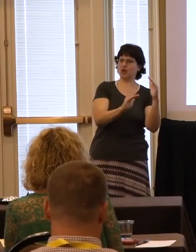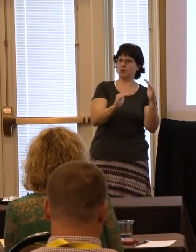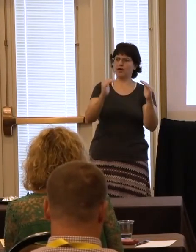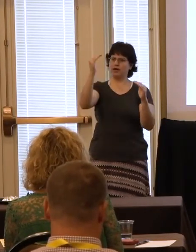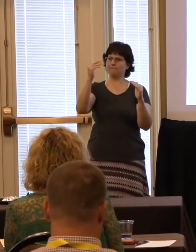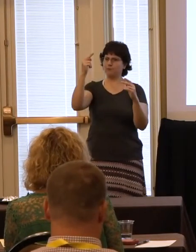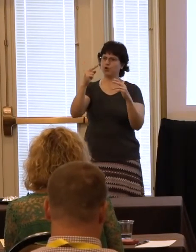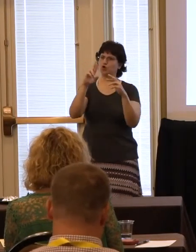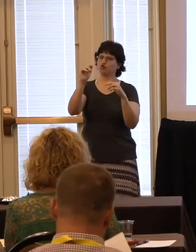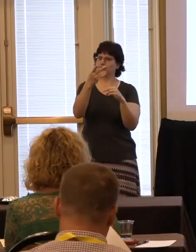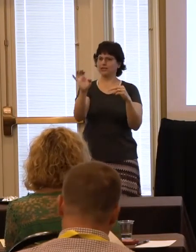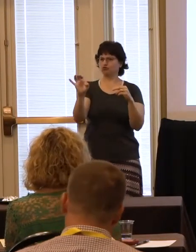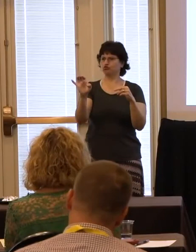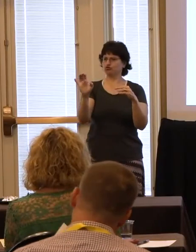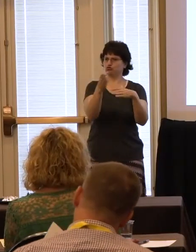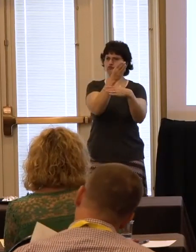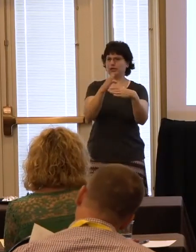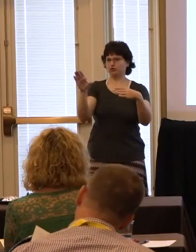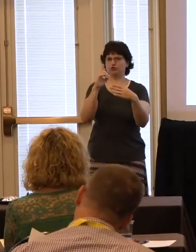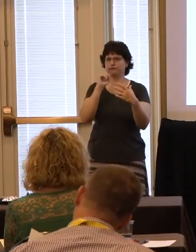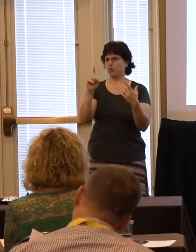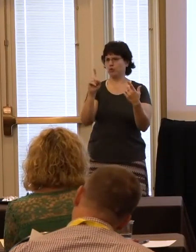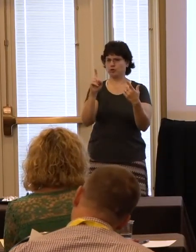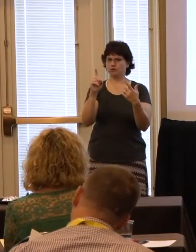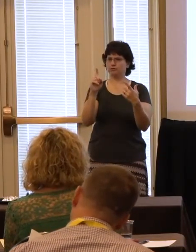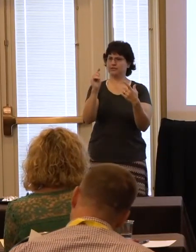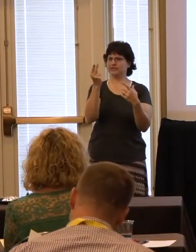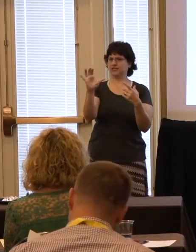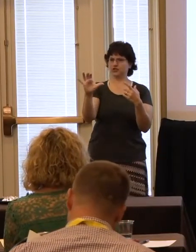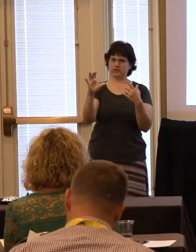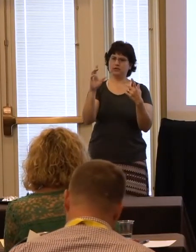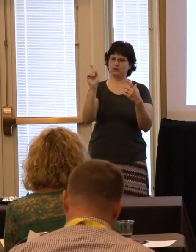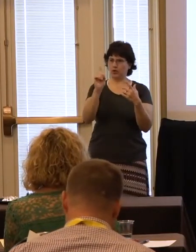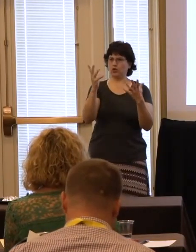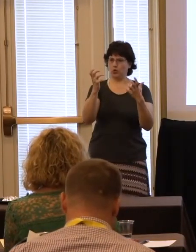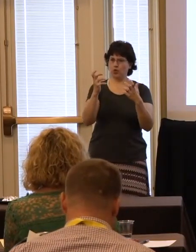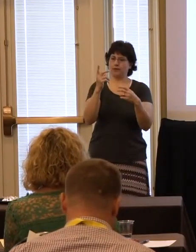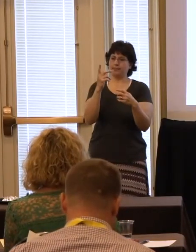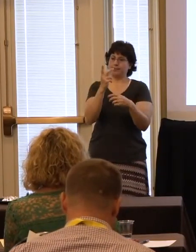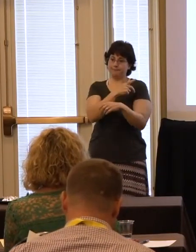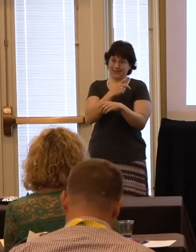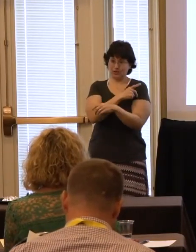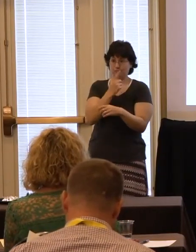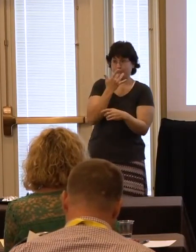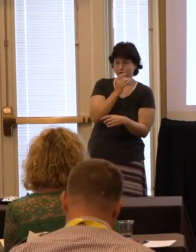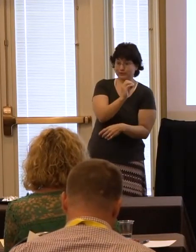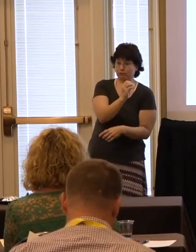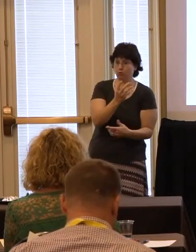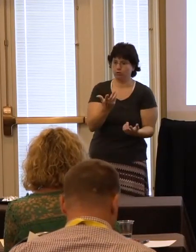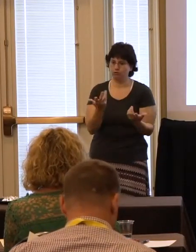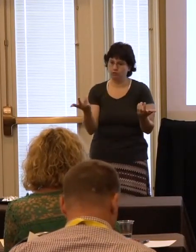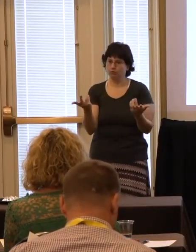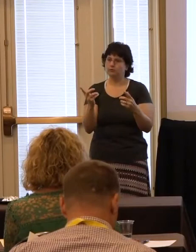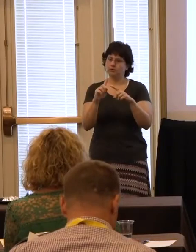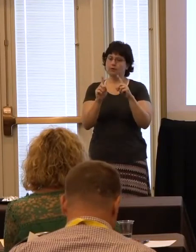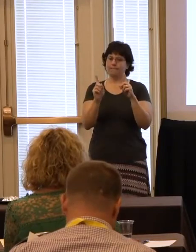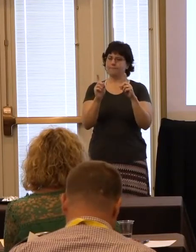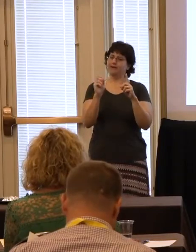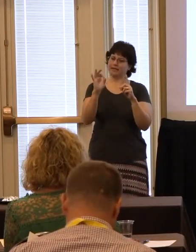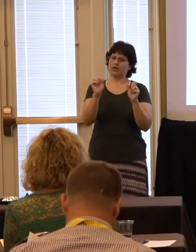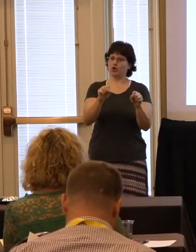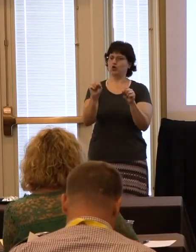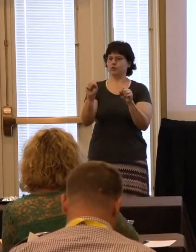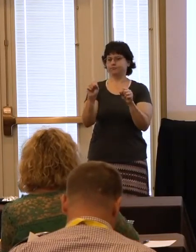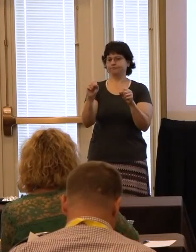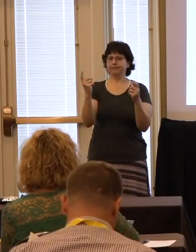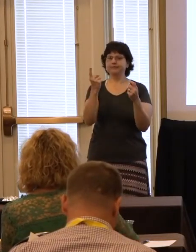be the range where we want our patients, preferably 0, but it could